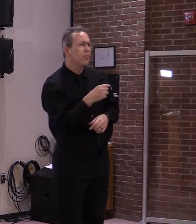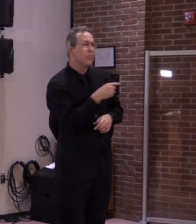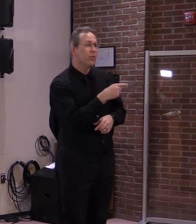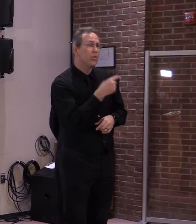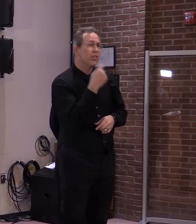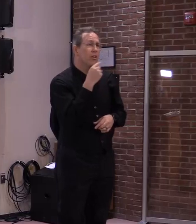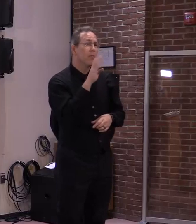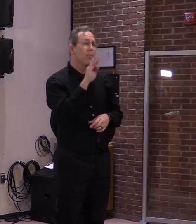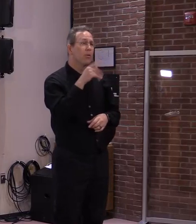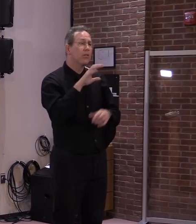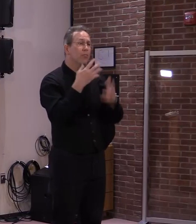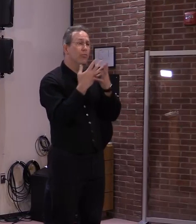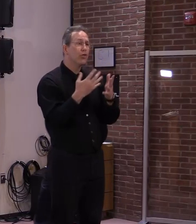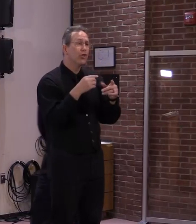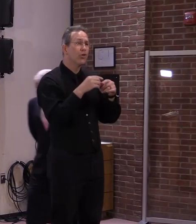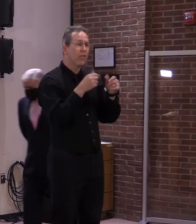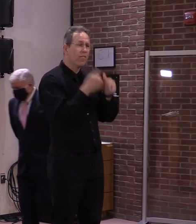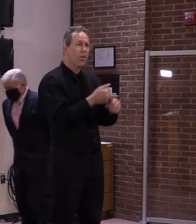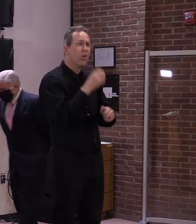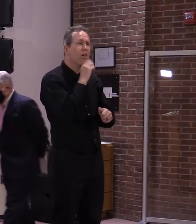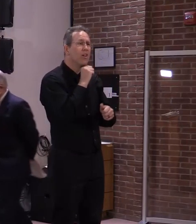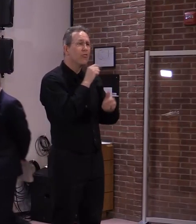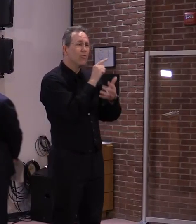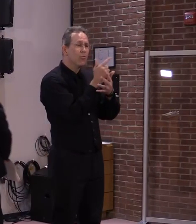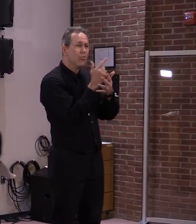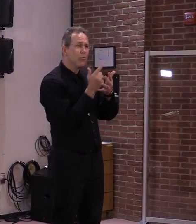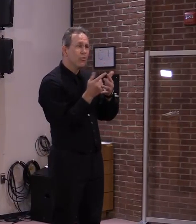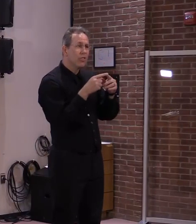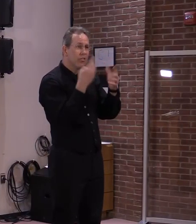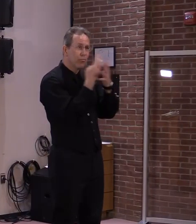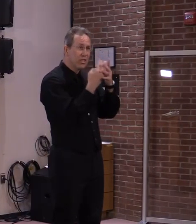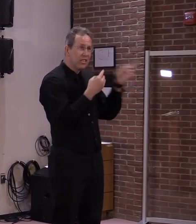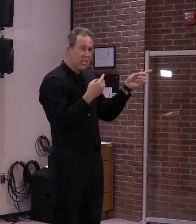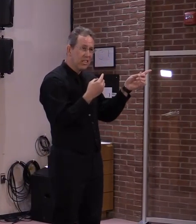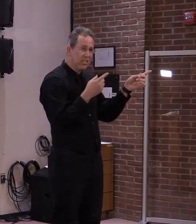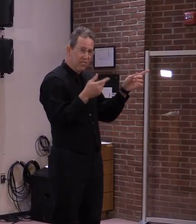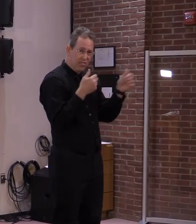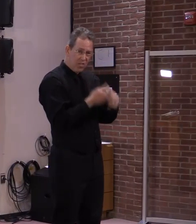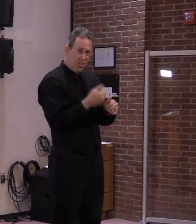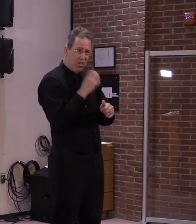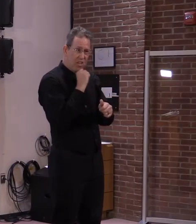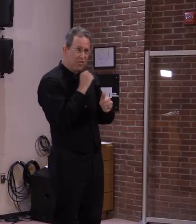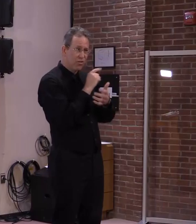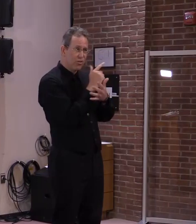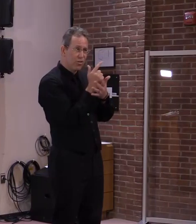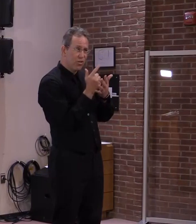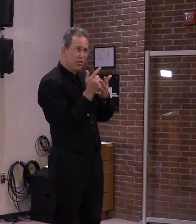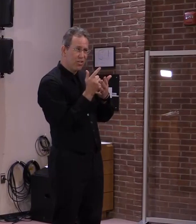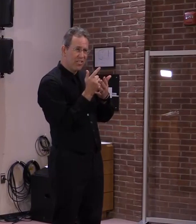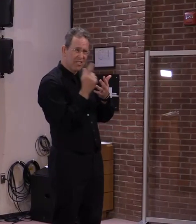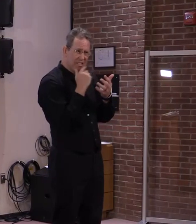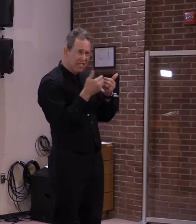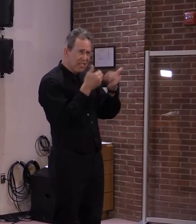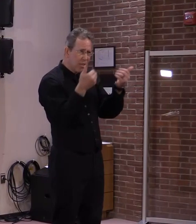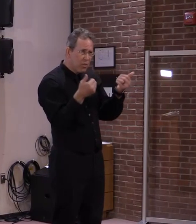correctly that the incarcerated BIPOC population will be vaccinated separately from those age bands that you spelled